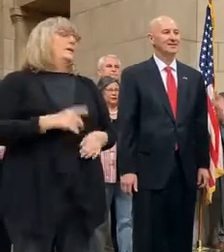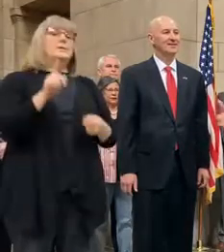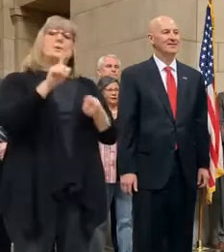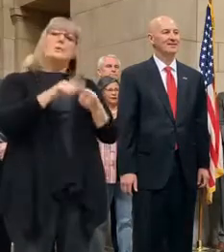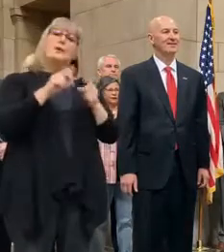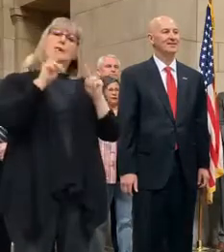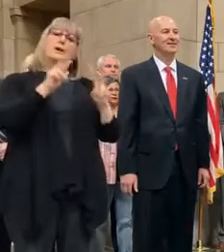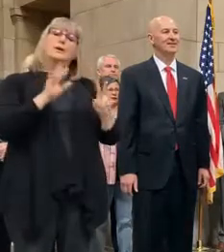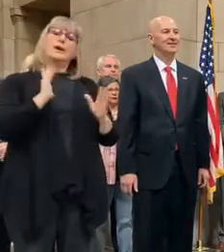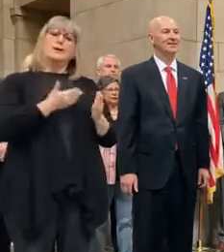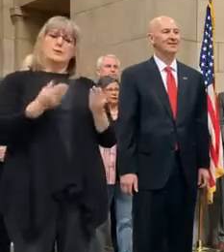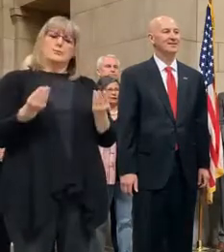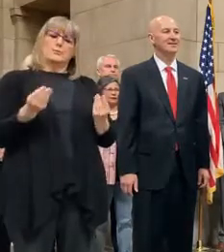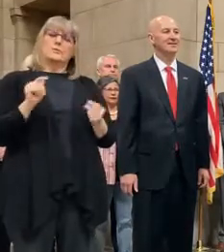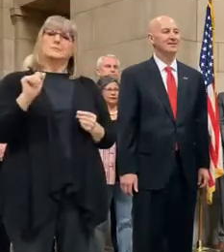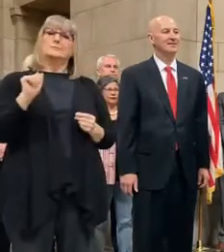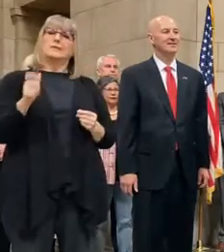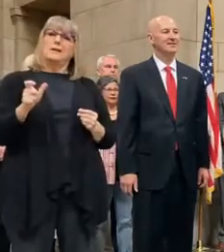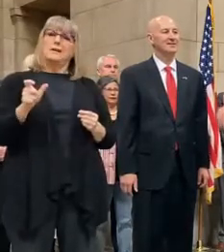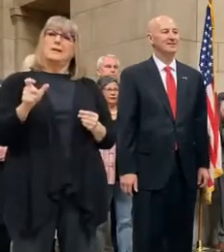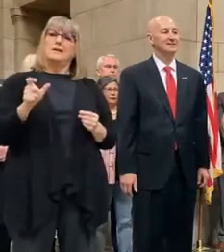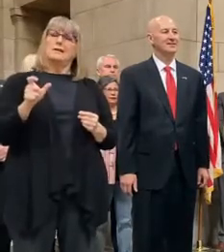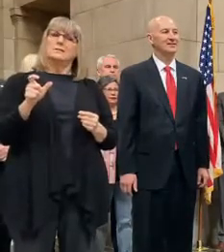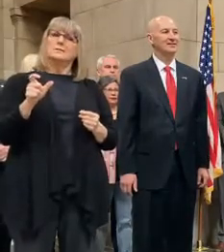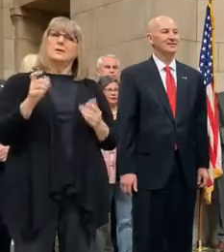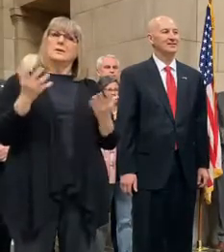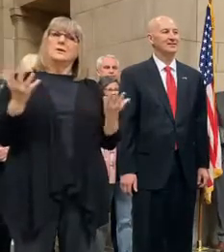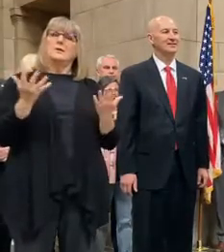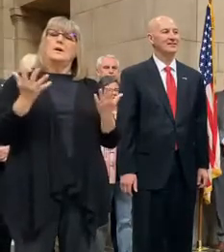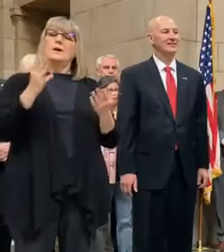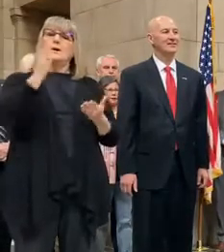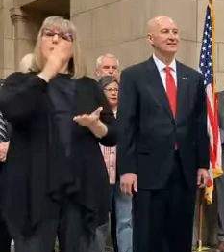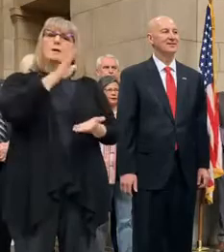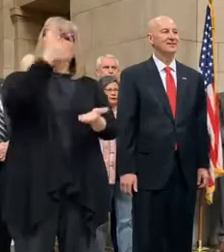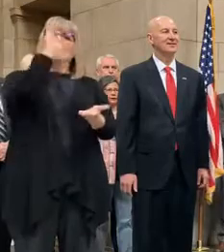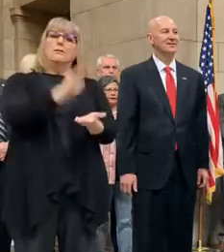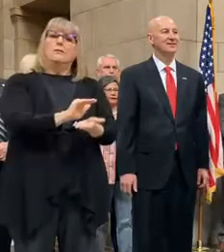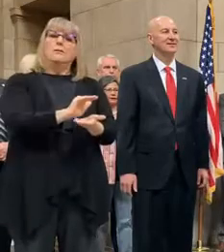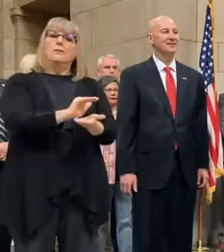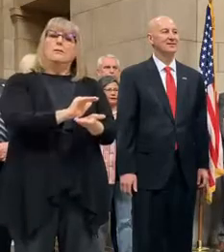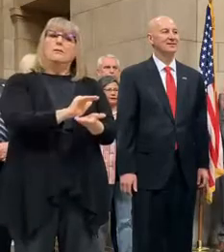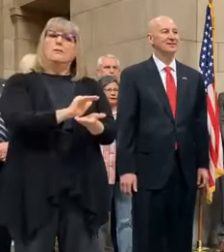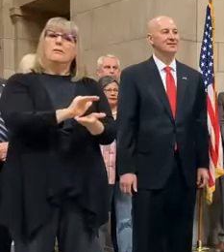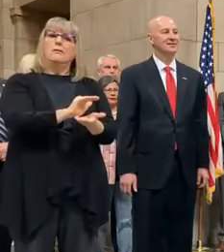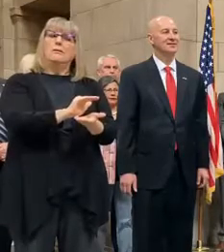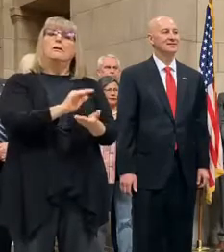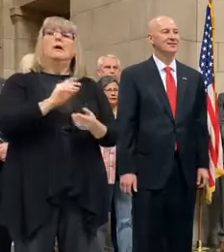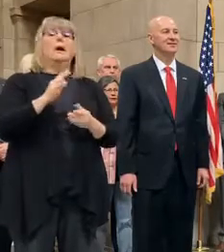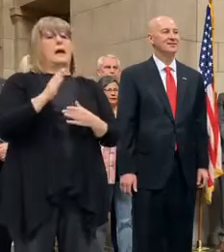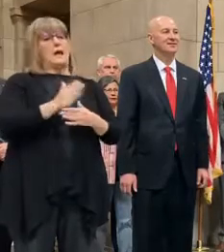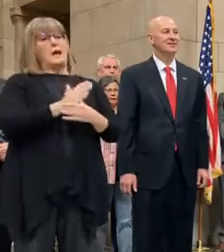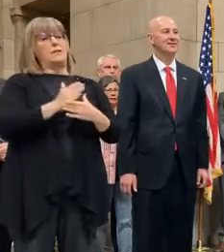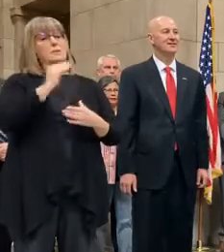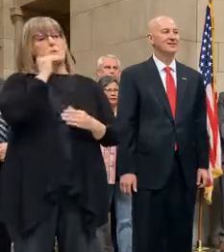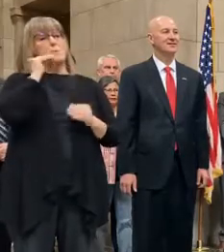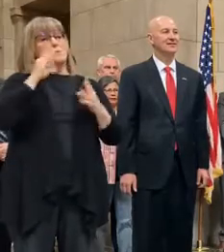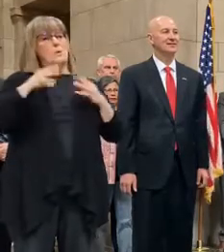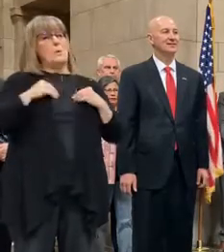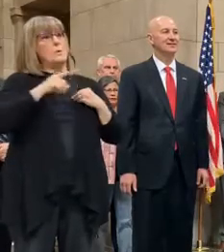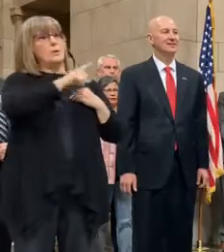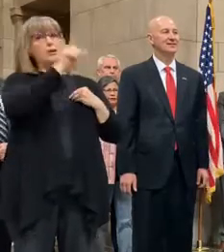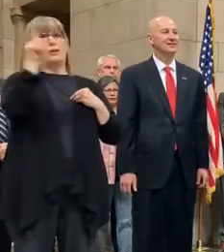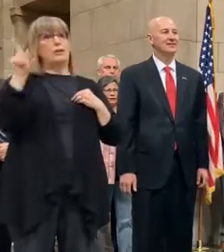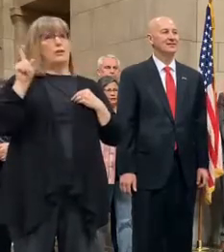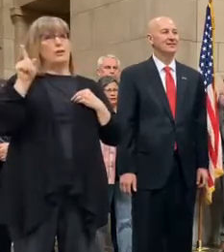when we look at our property taxes and we look at what this is going to do for the reduction in property taxes, the average homeowner out